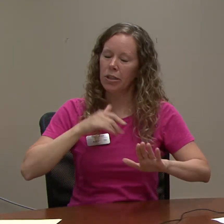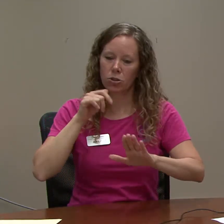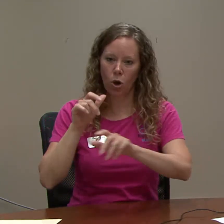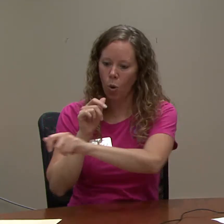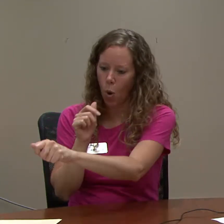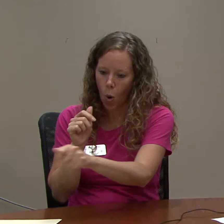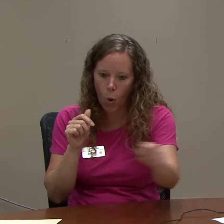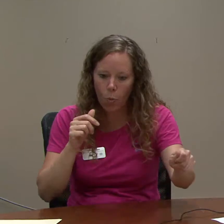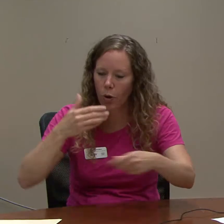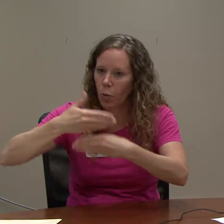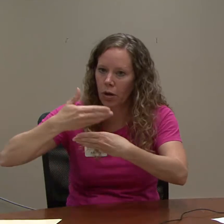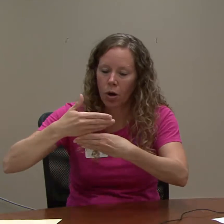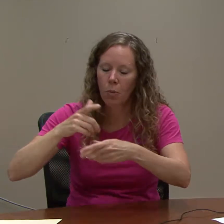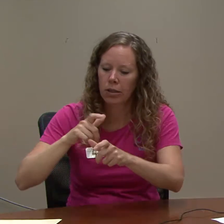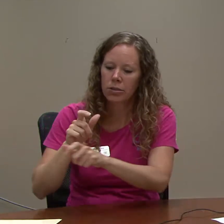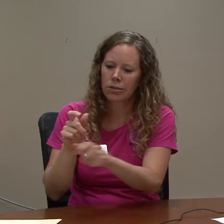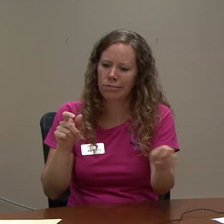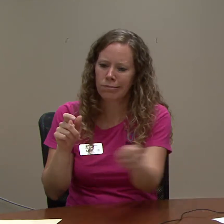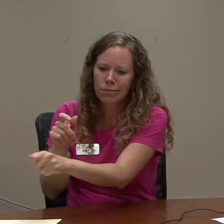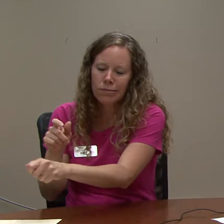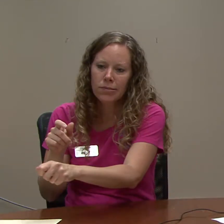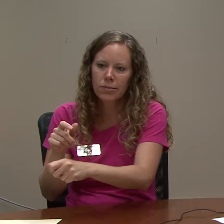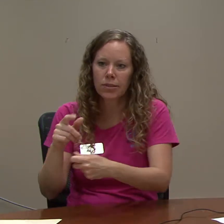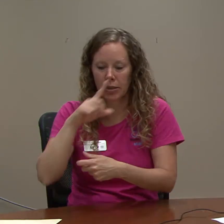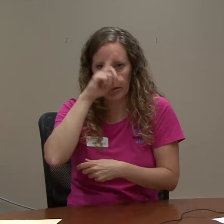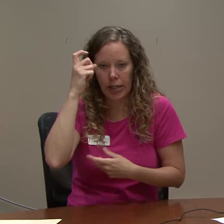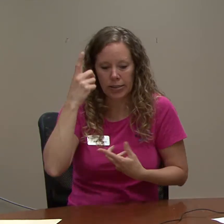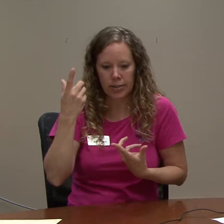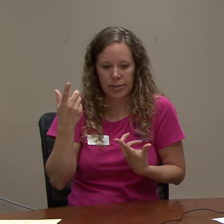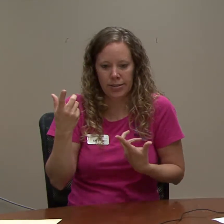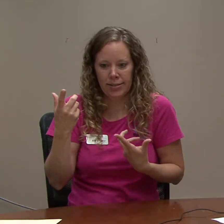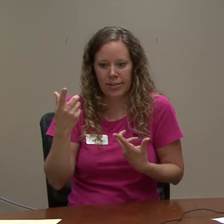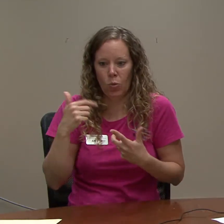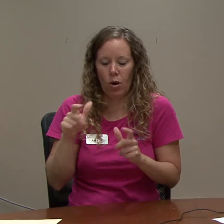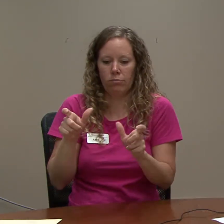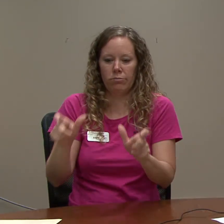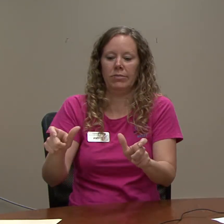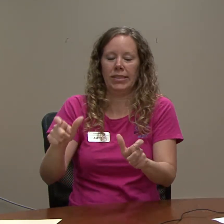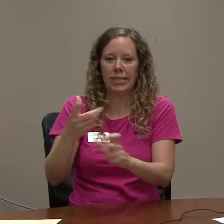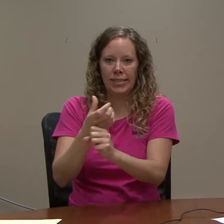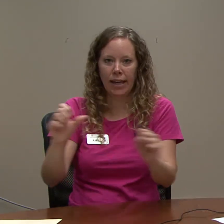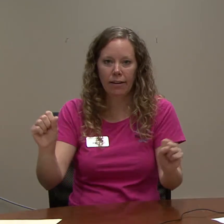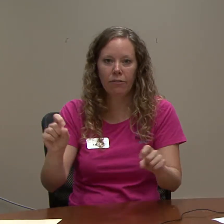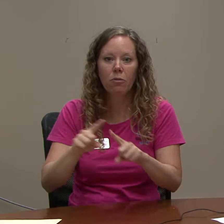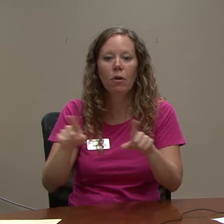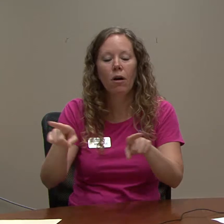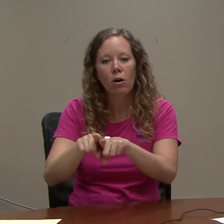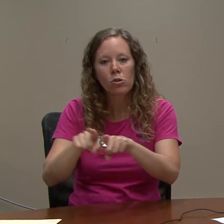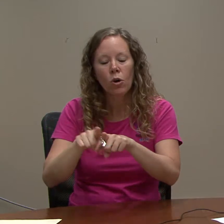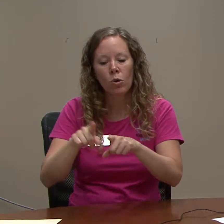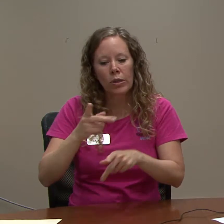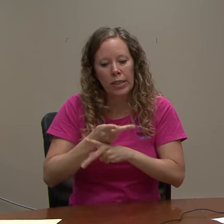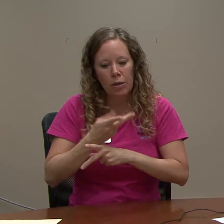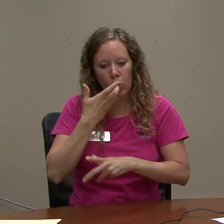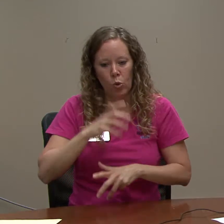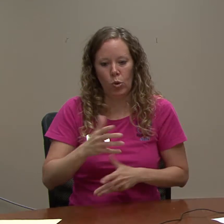They must remain closed. Also, they need to remain closed because we want to keep the heat out and keep it